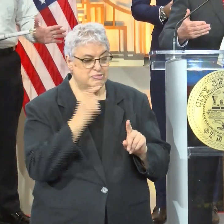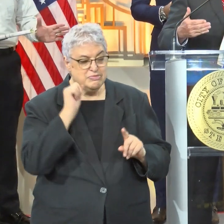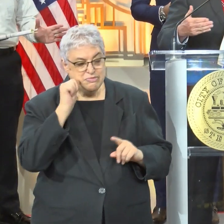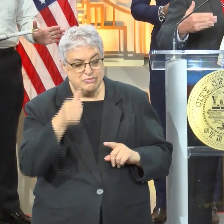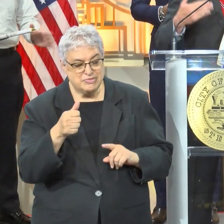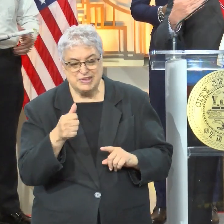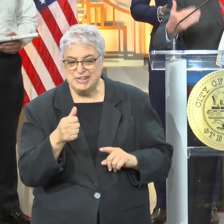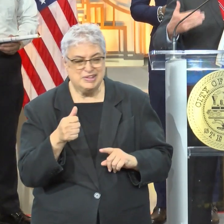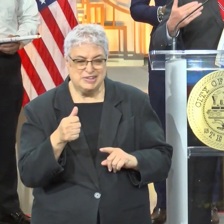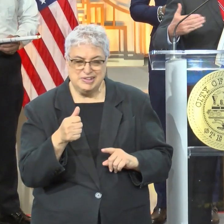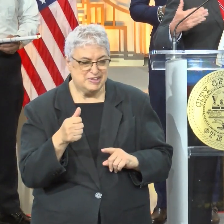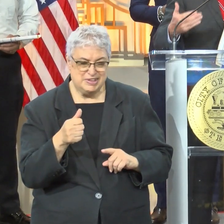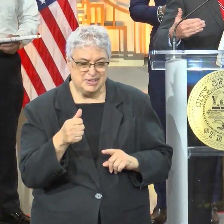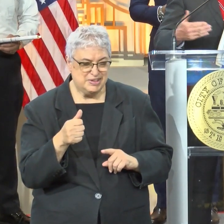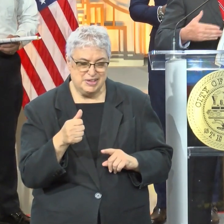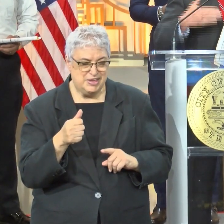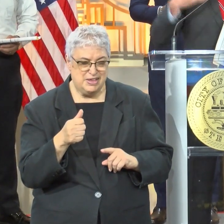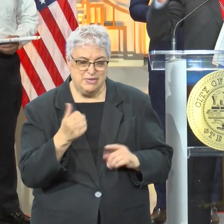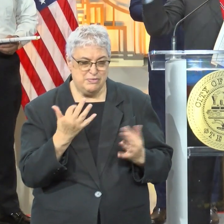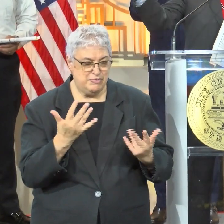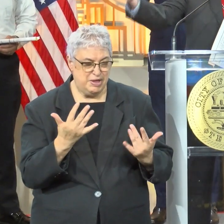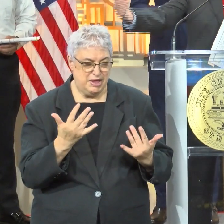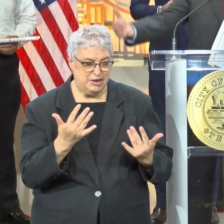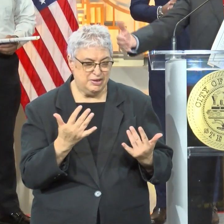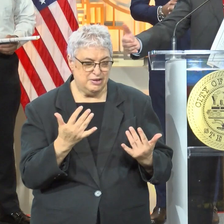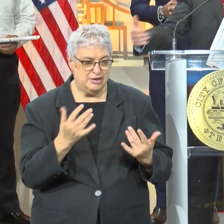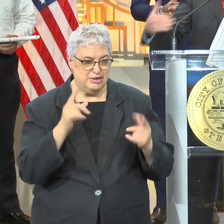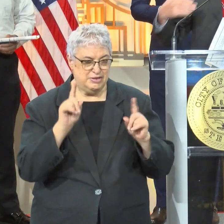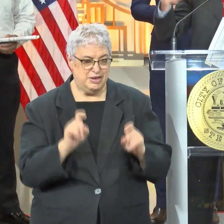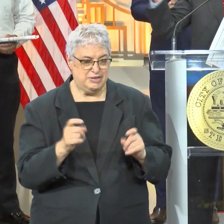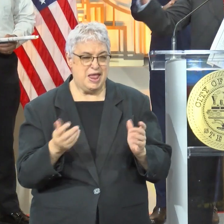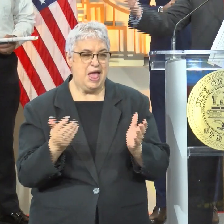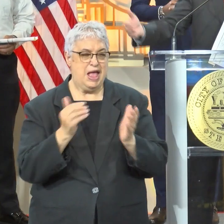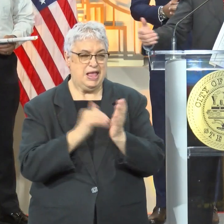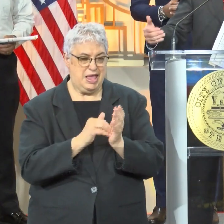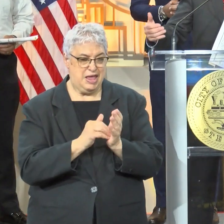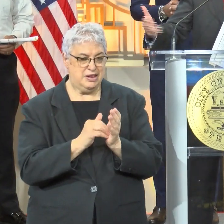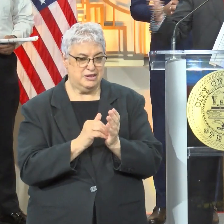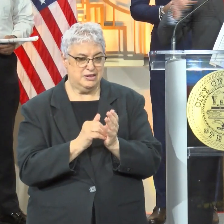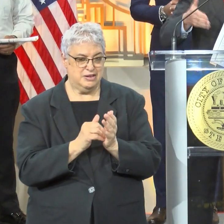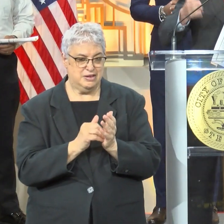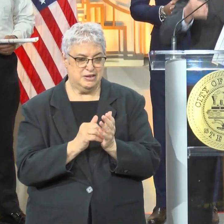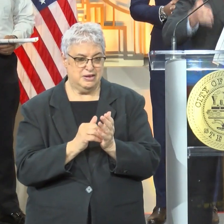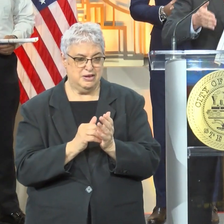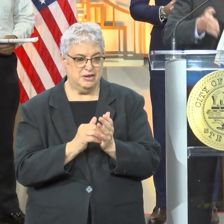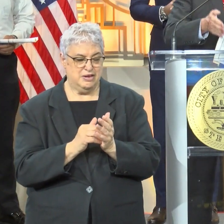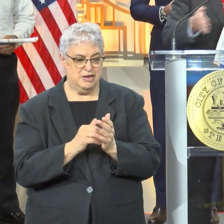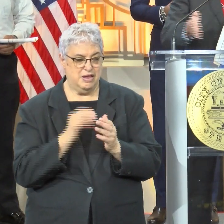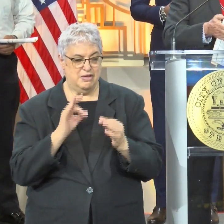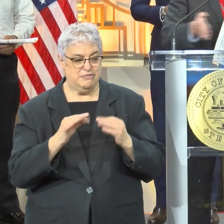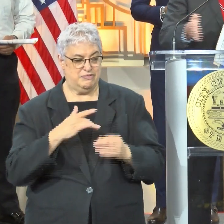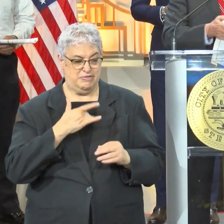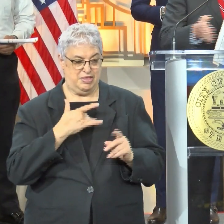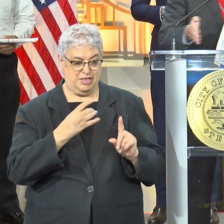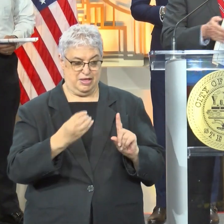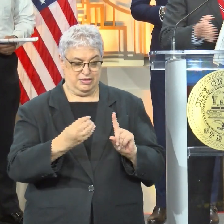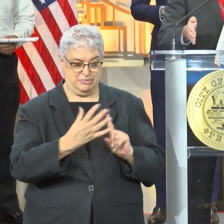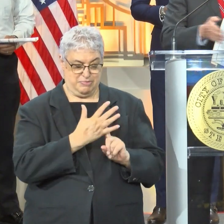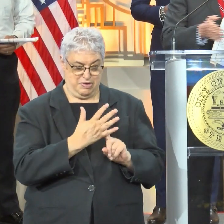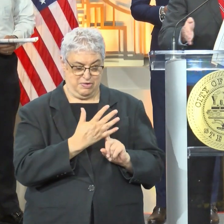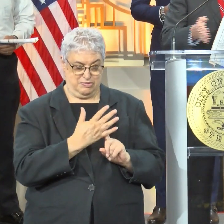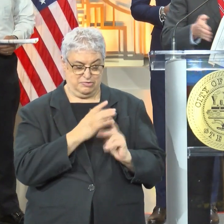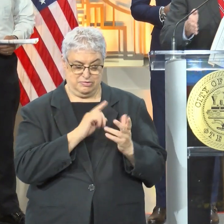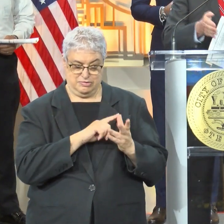tomorrow, you may get tested too early. You would need to test yourself again. You should quarantine if you were exposed, if you actually meet